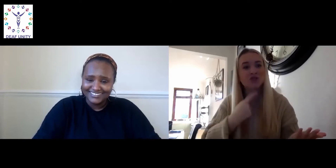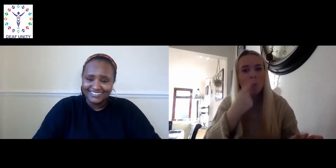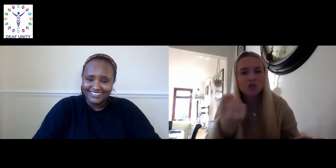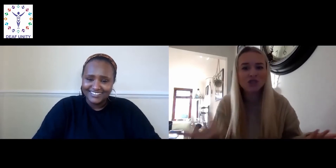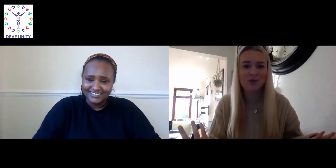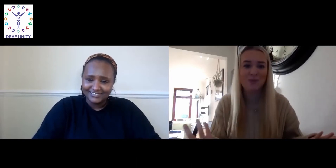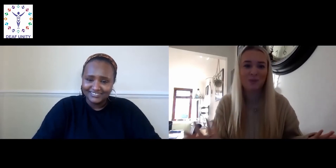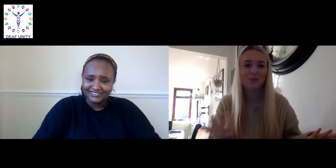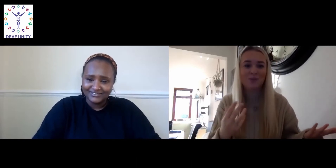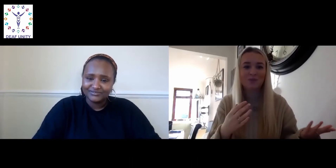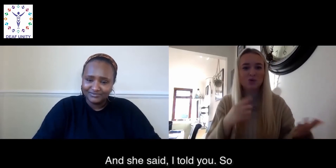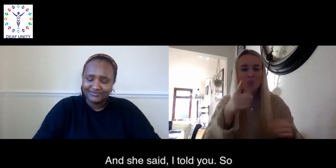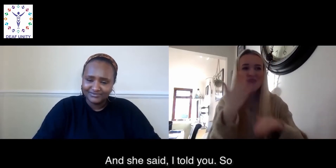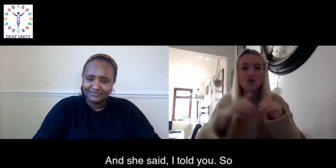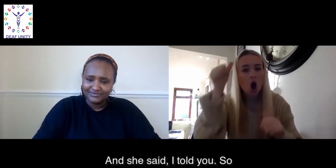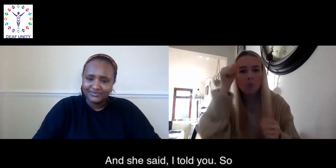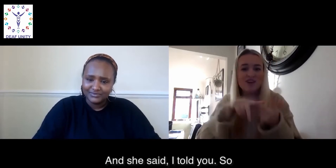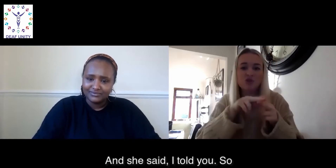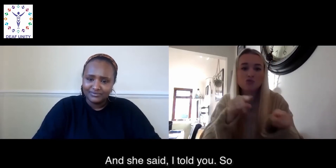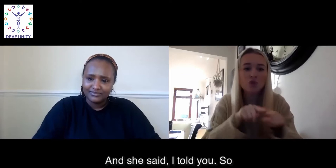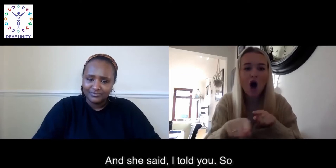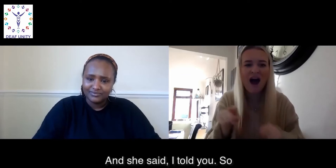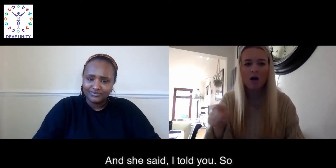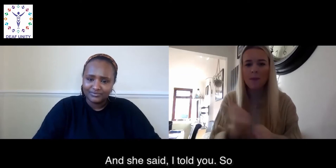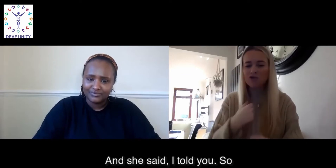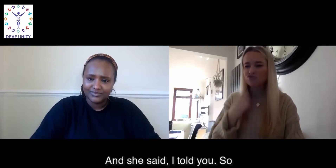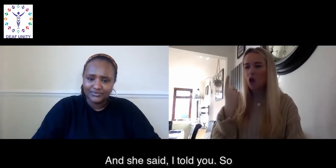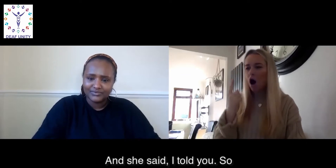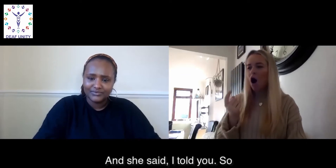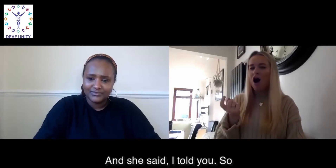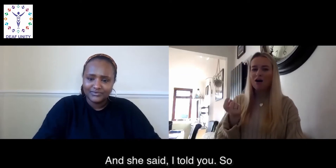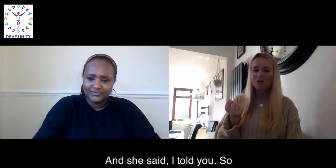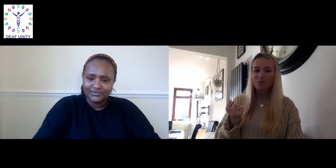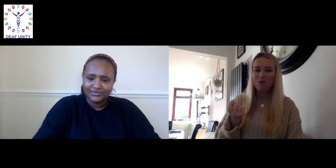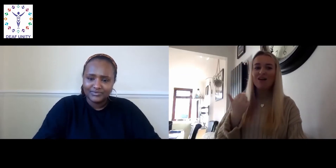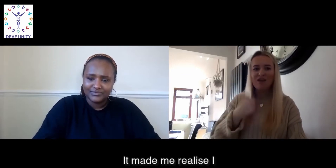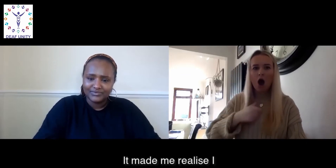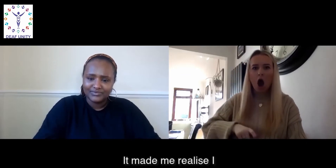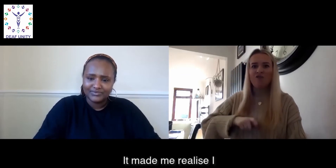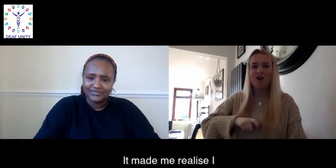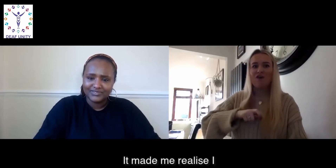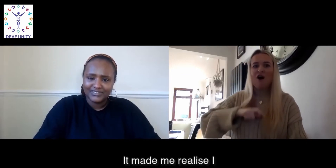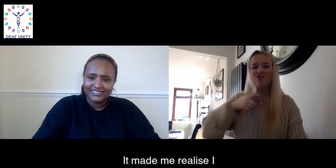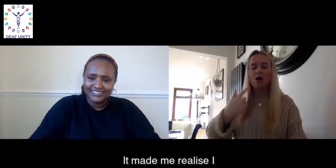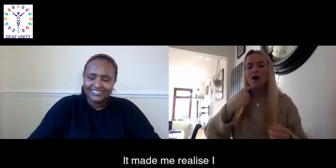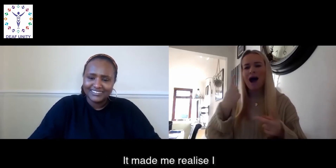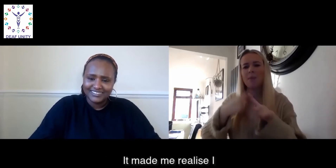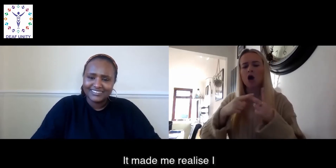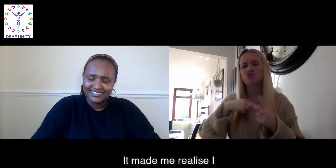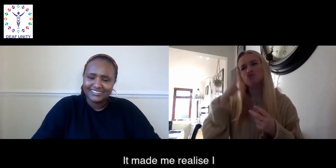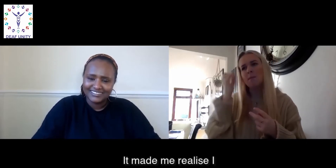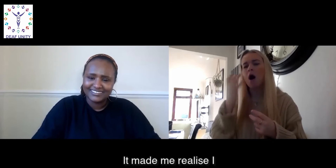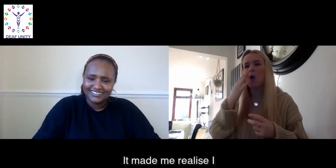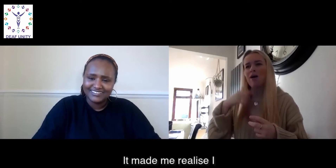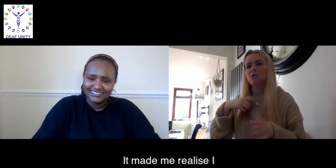Mum, look. And she said, I told you. So you never know if you don't try. It made me realise I need to